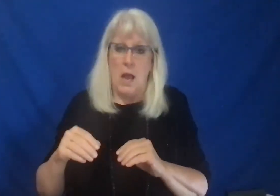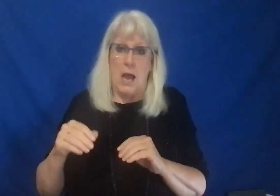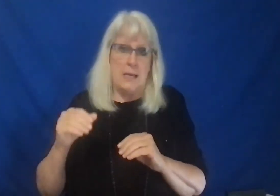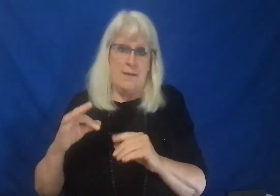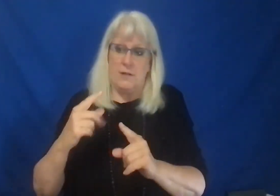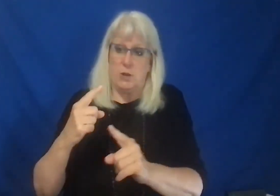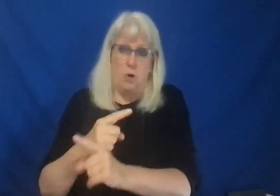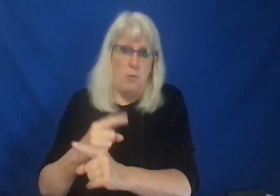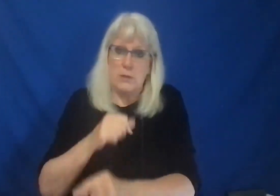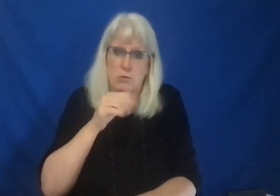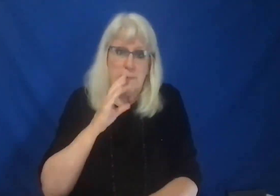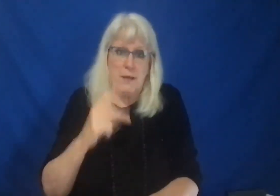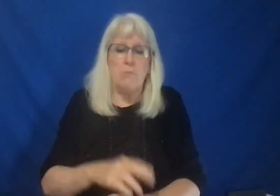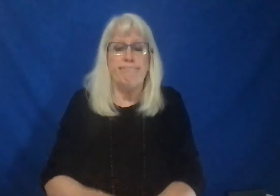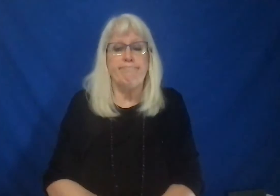you know? And it teaches me to let